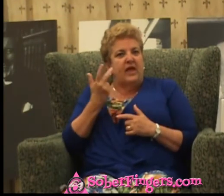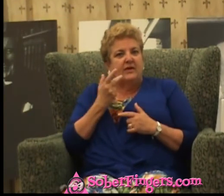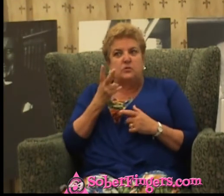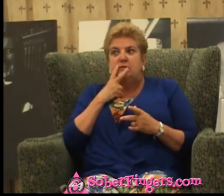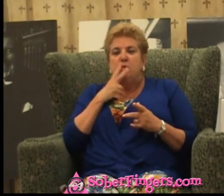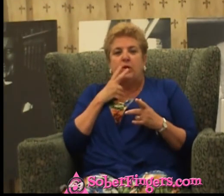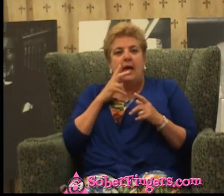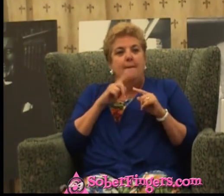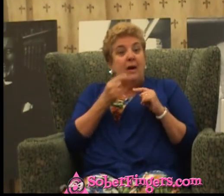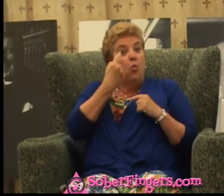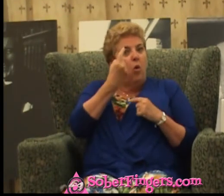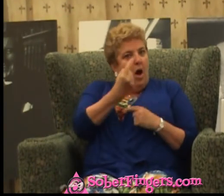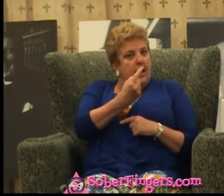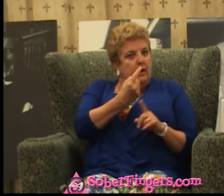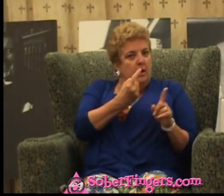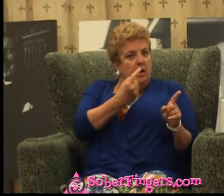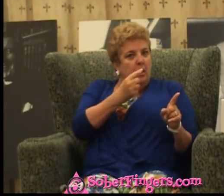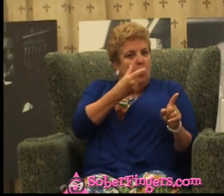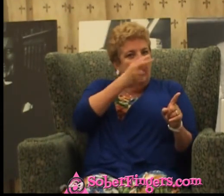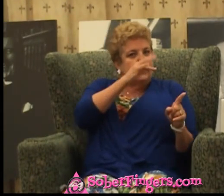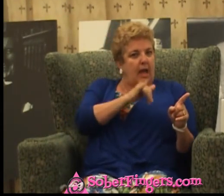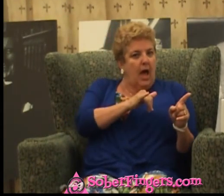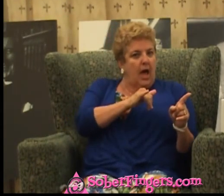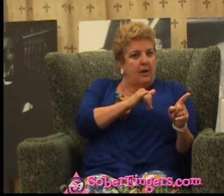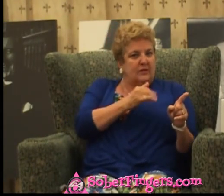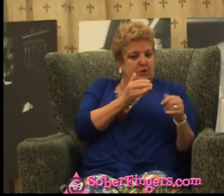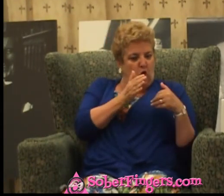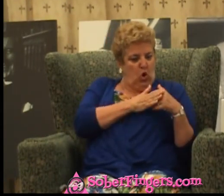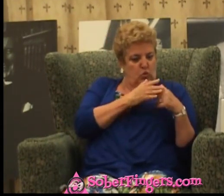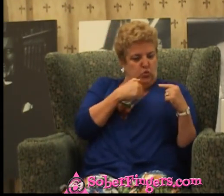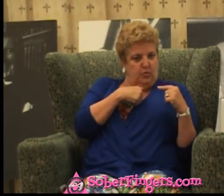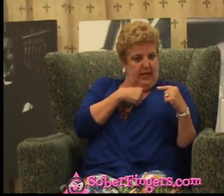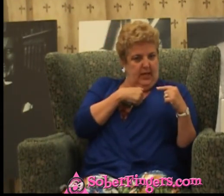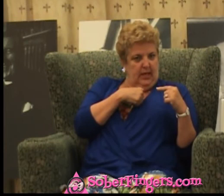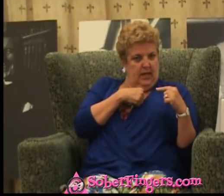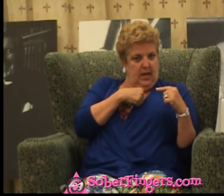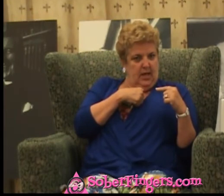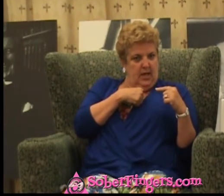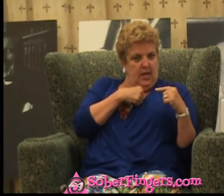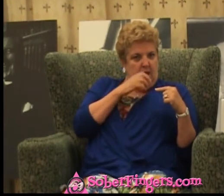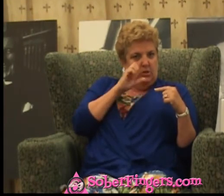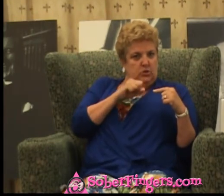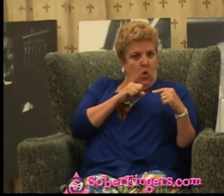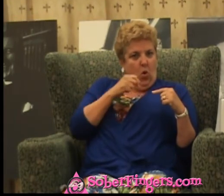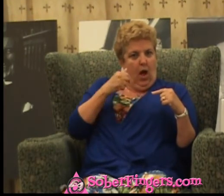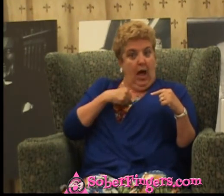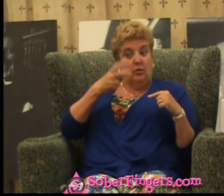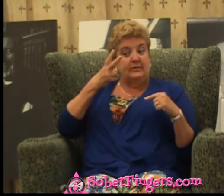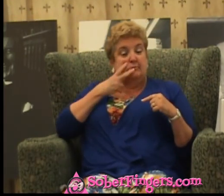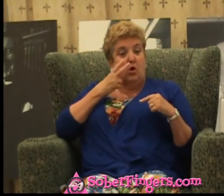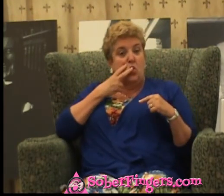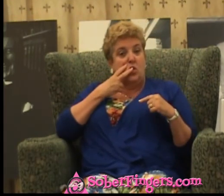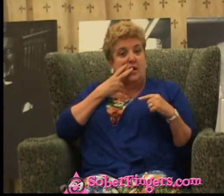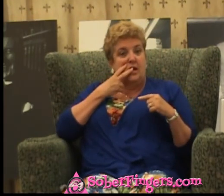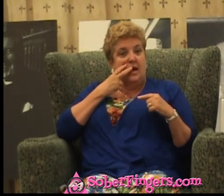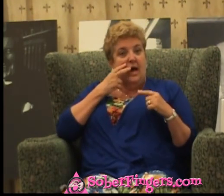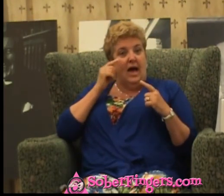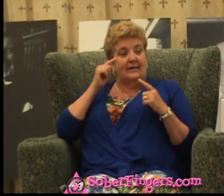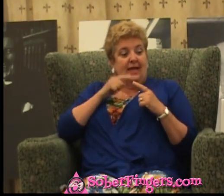the guy over here is closer to me so that I could smoke until it was time for him to light